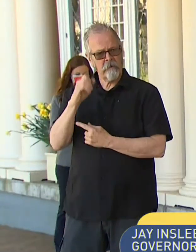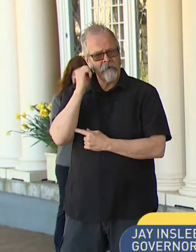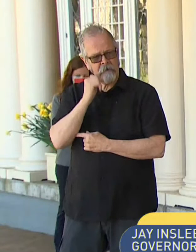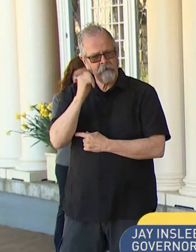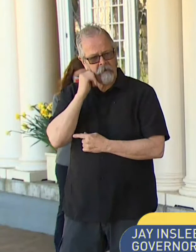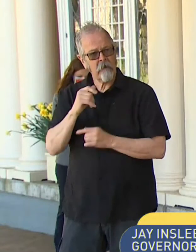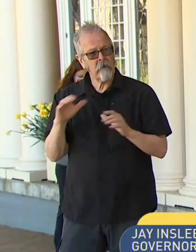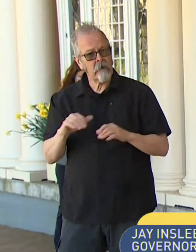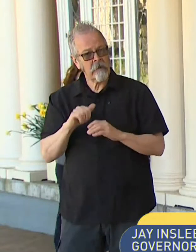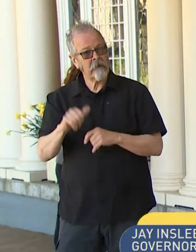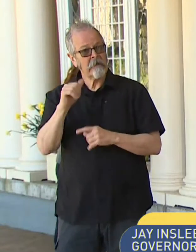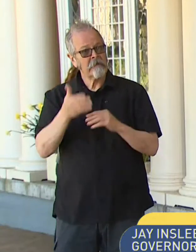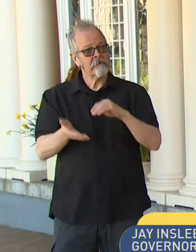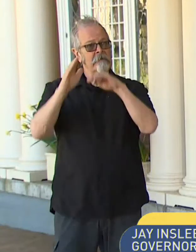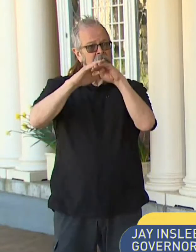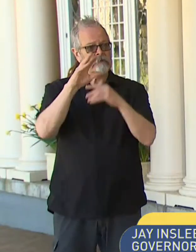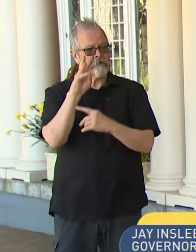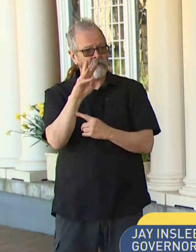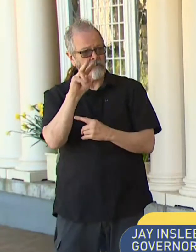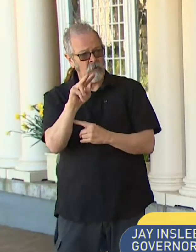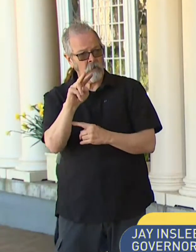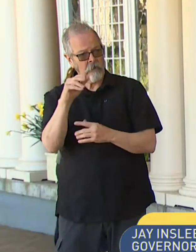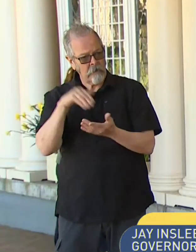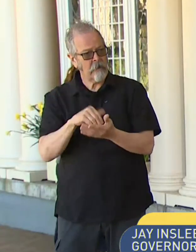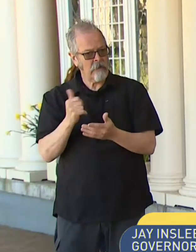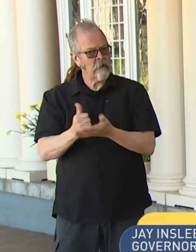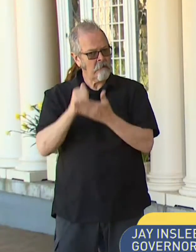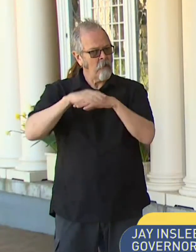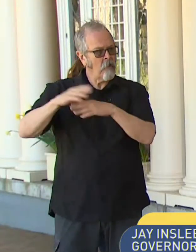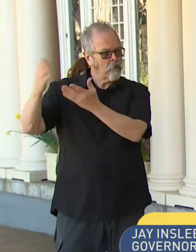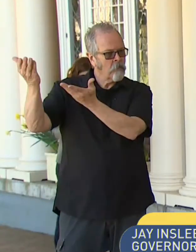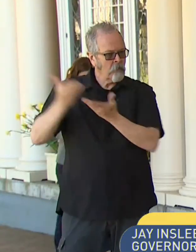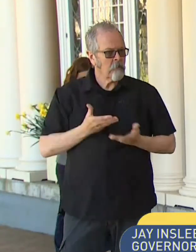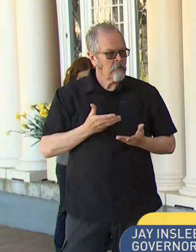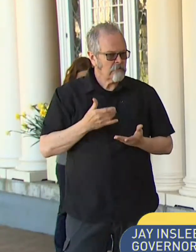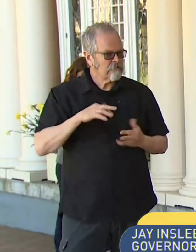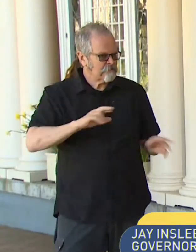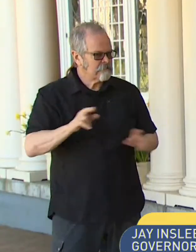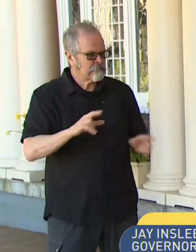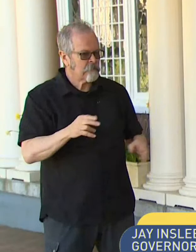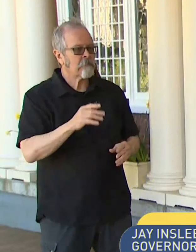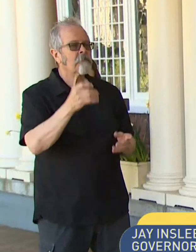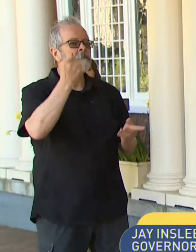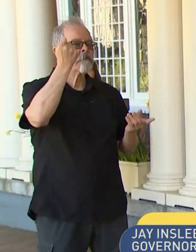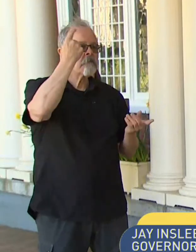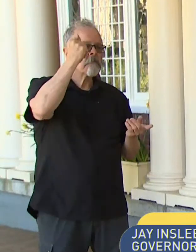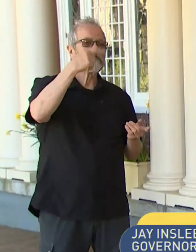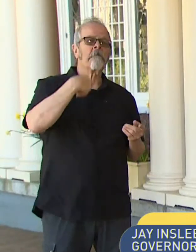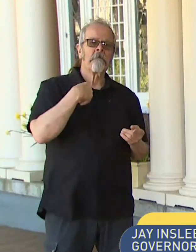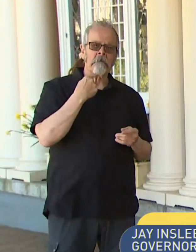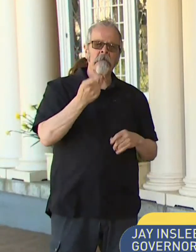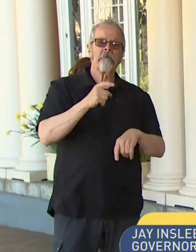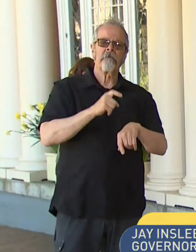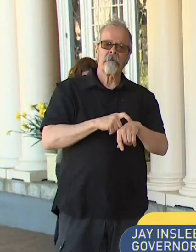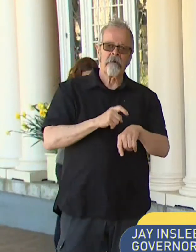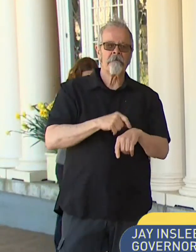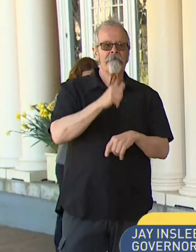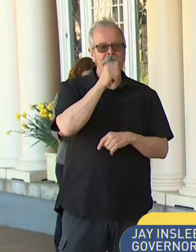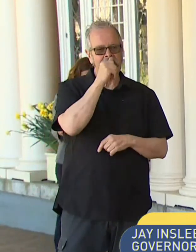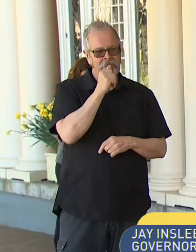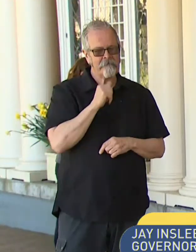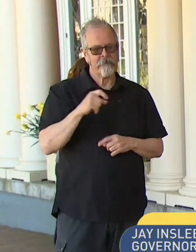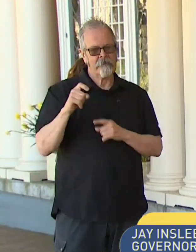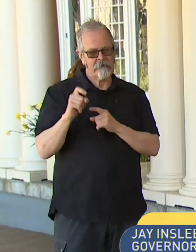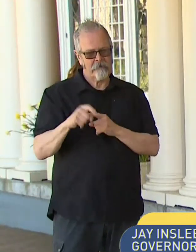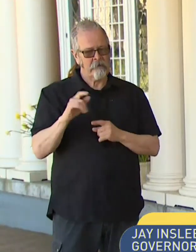doses a day. Help is on the way. What I would say is we get that this is a time where patience is necessary, and that's the most difficult